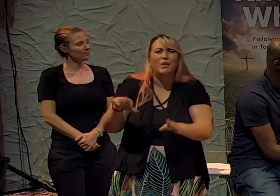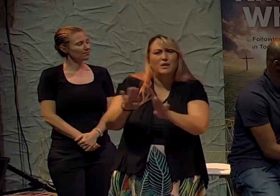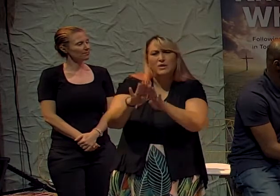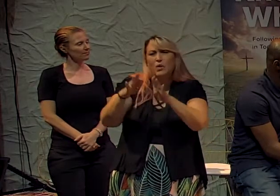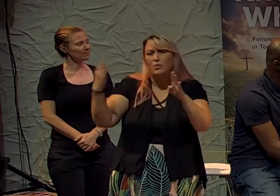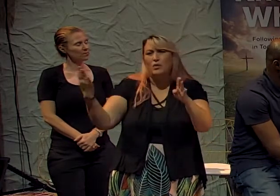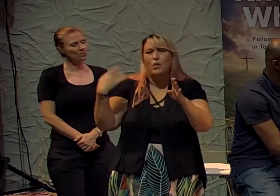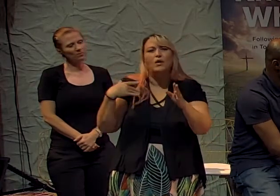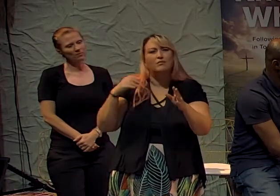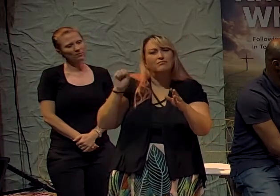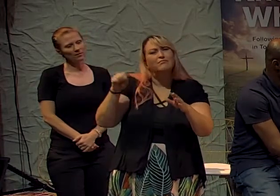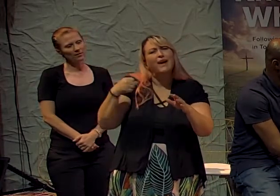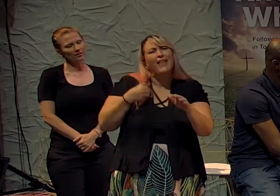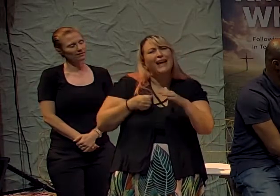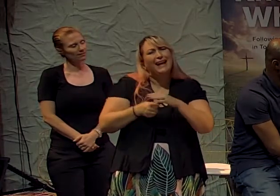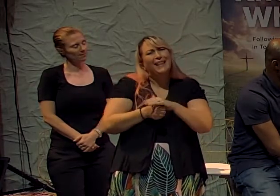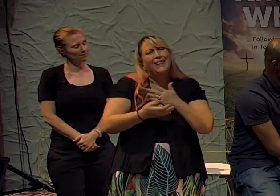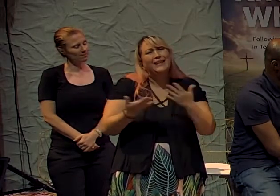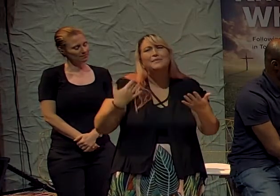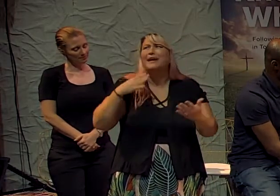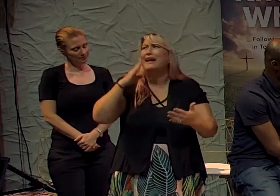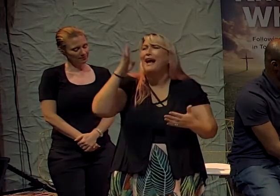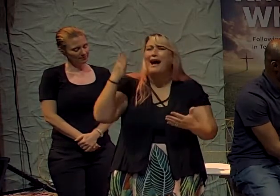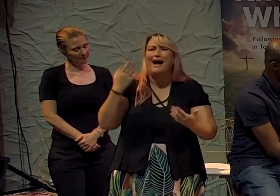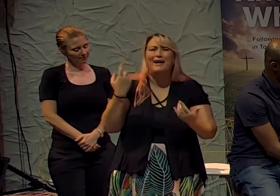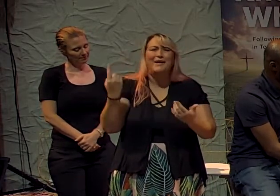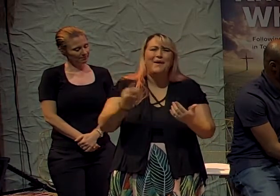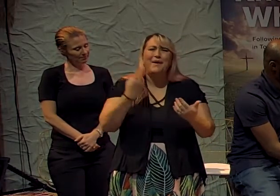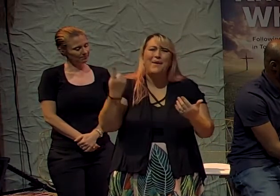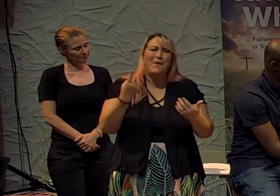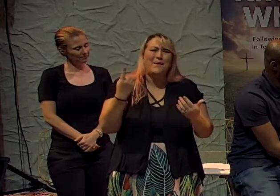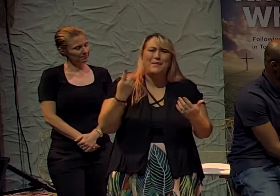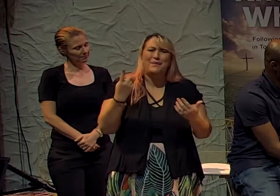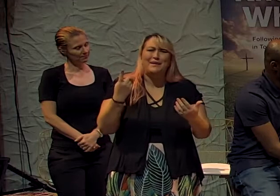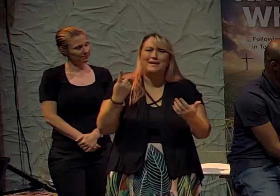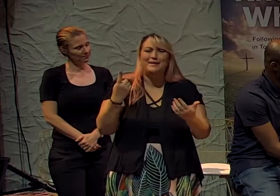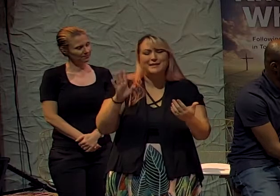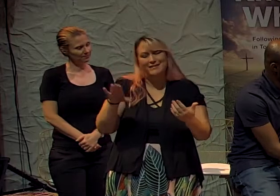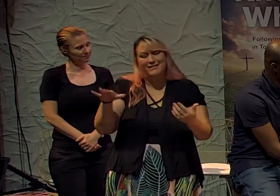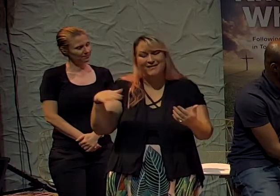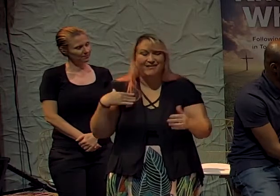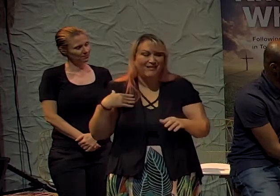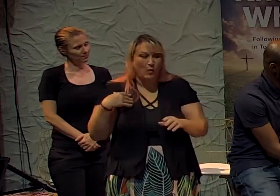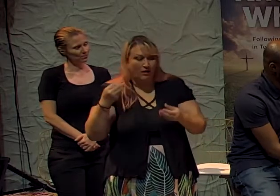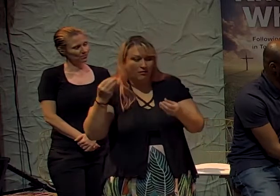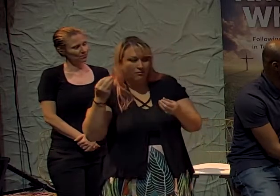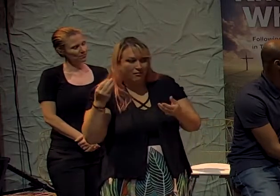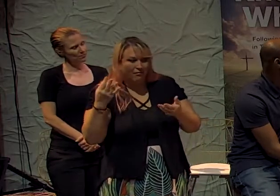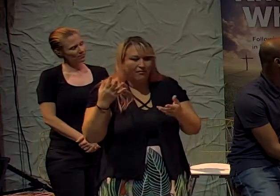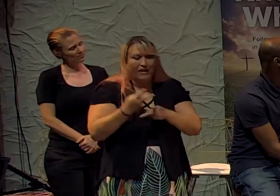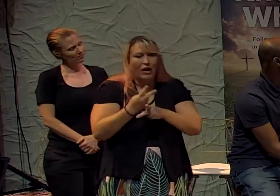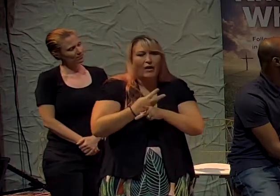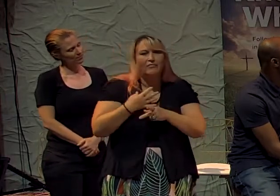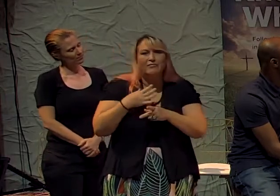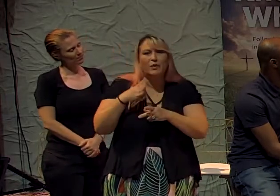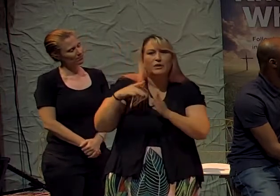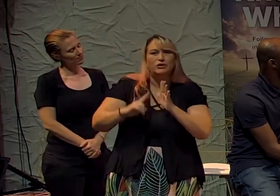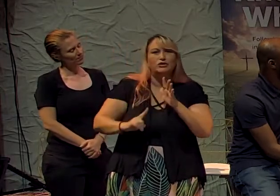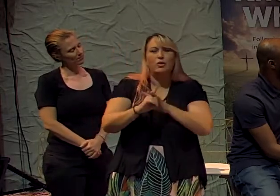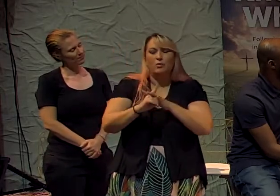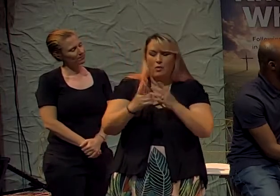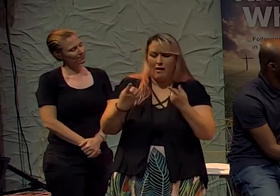hid stuff, but it always came out. God always had a way to bring it out. It was awesome. And so I think it's kind of neat. You just wait and you pray a